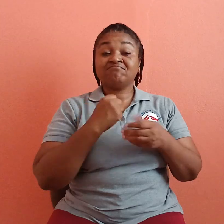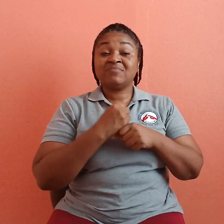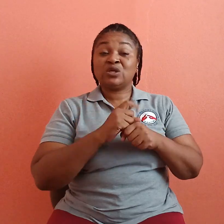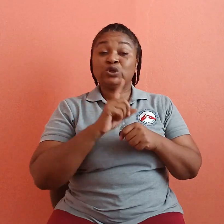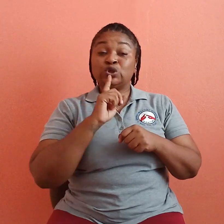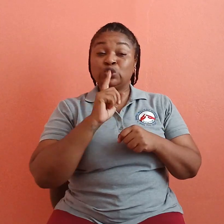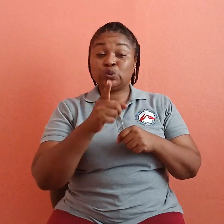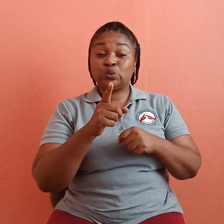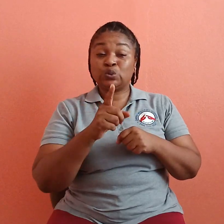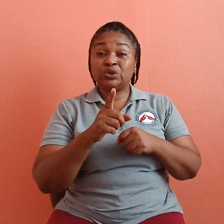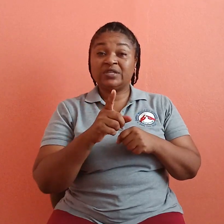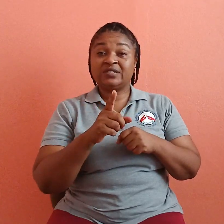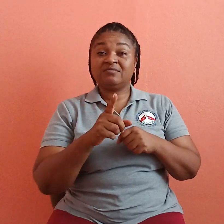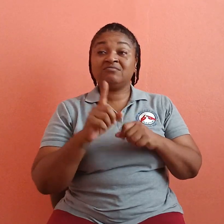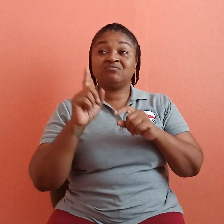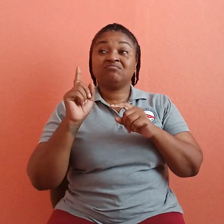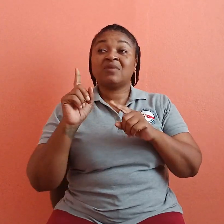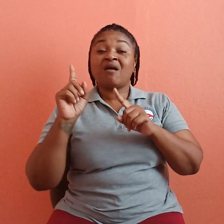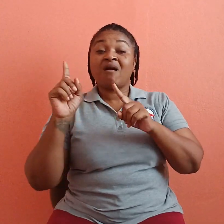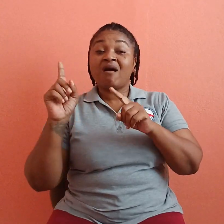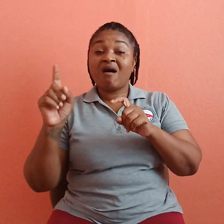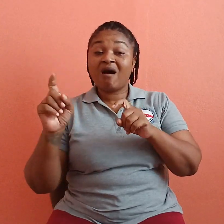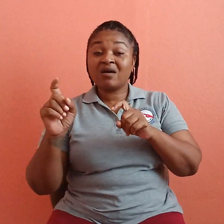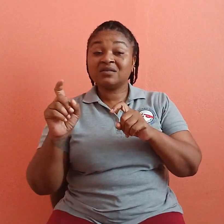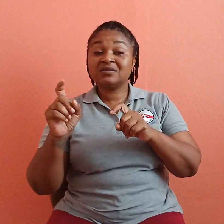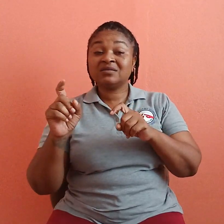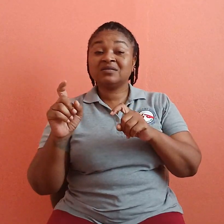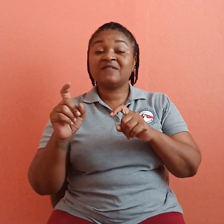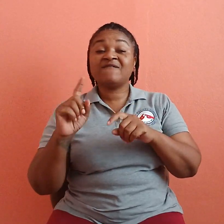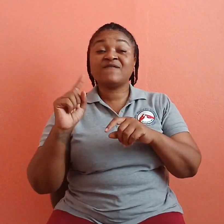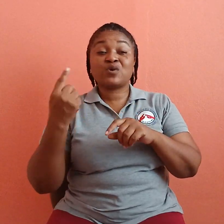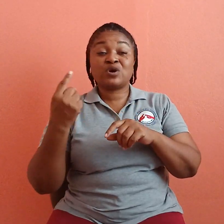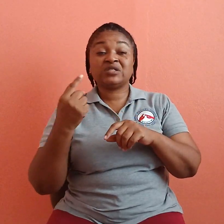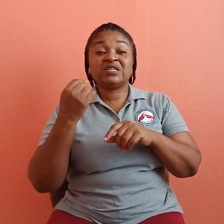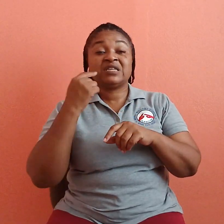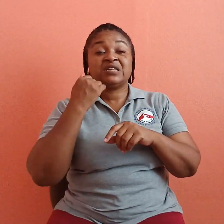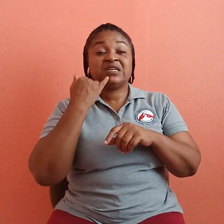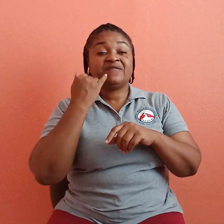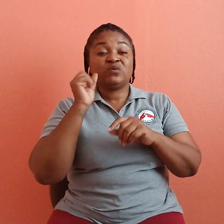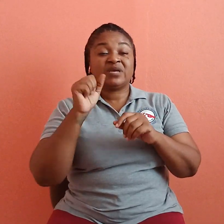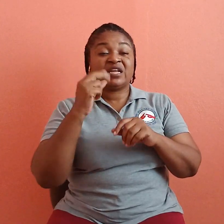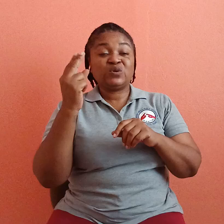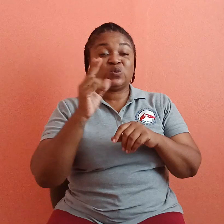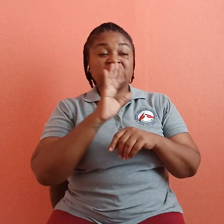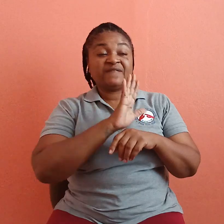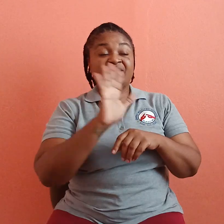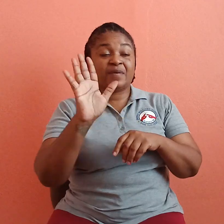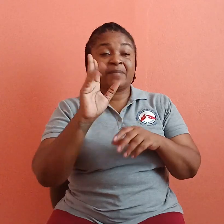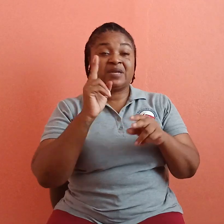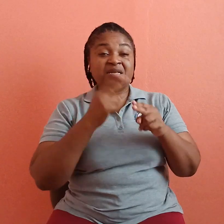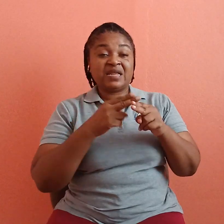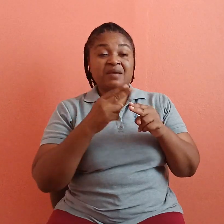you ask the people if you can use their name as a reference.